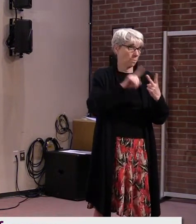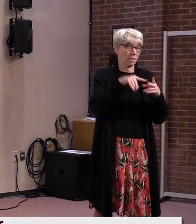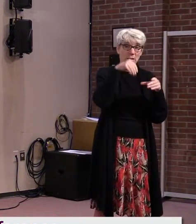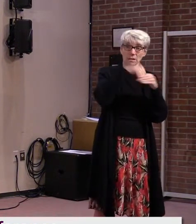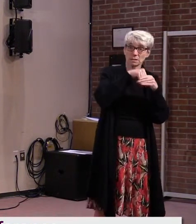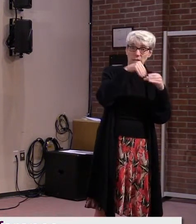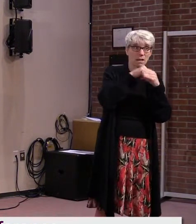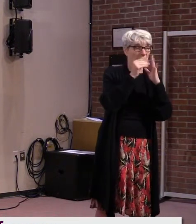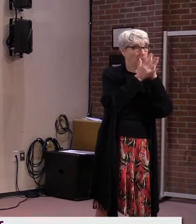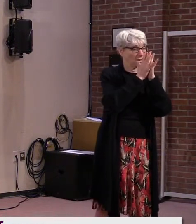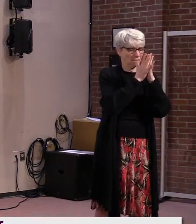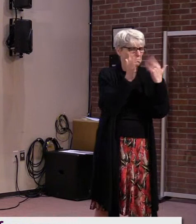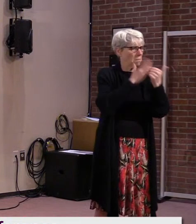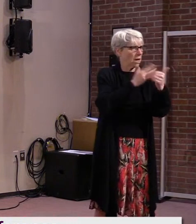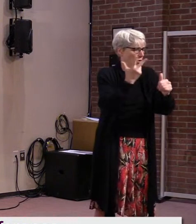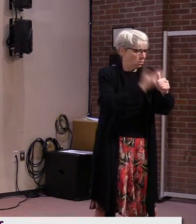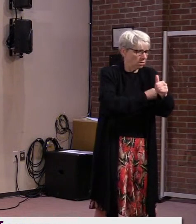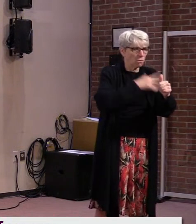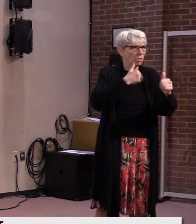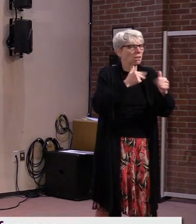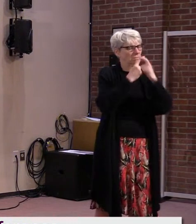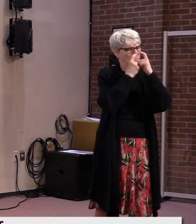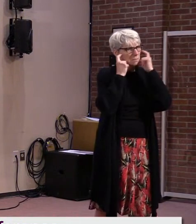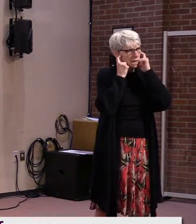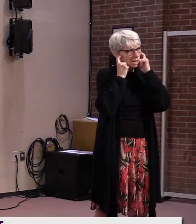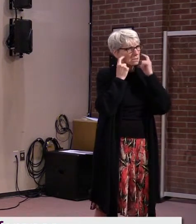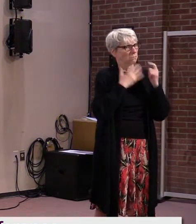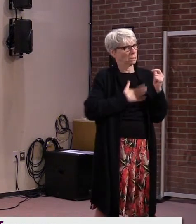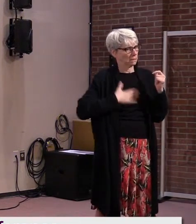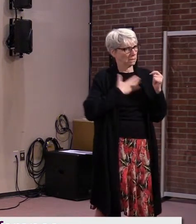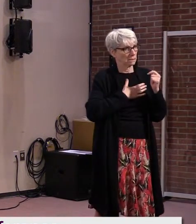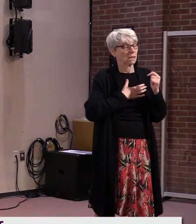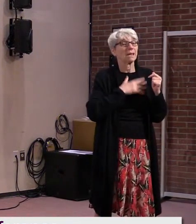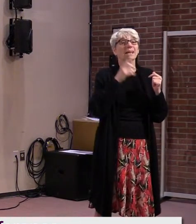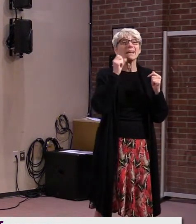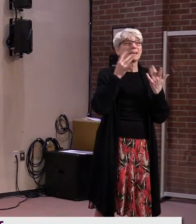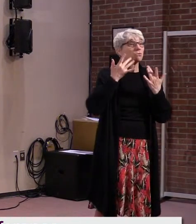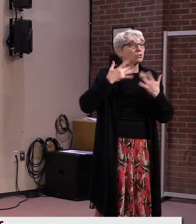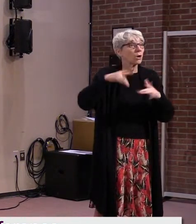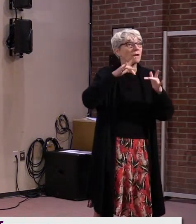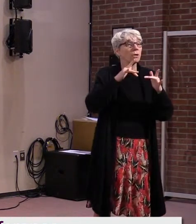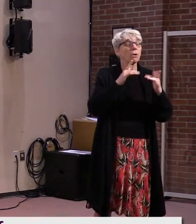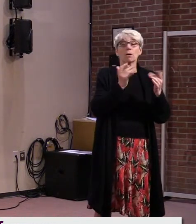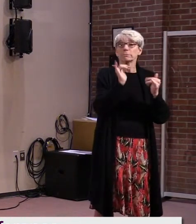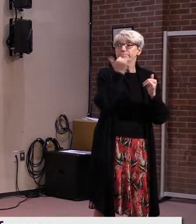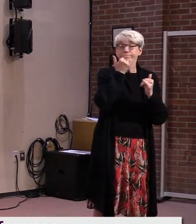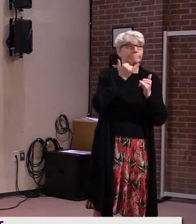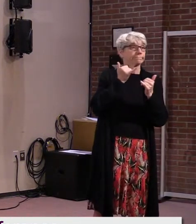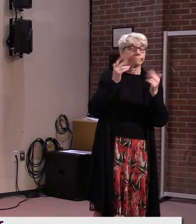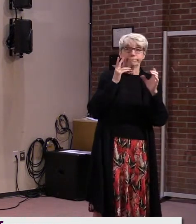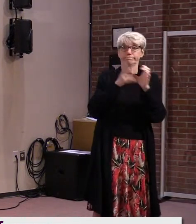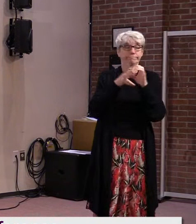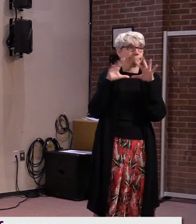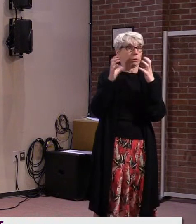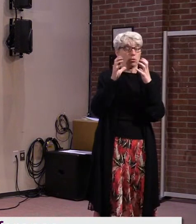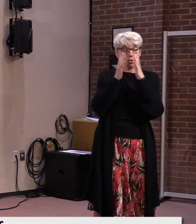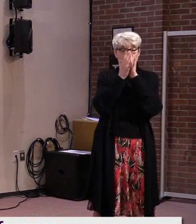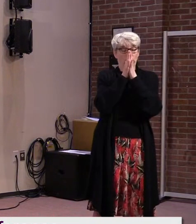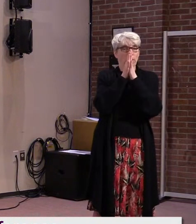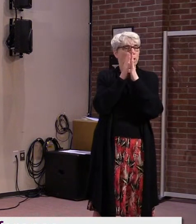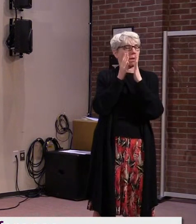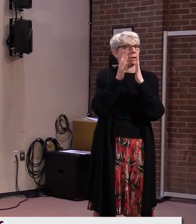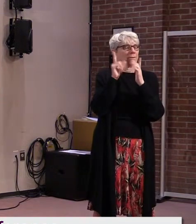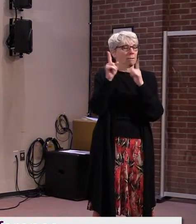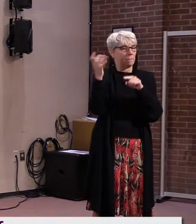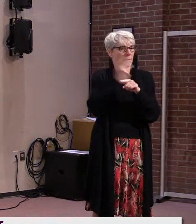setting. In addition, if you travel or end up in a large group of people, go get tested. It's